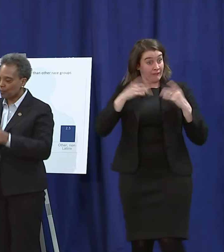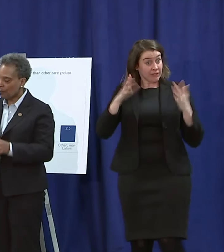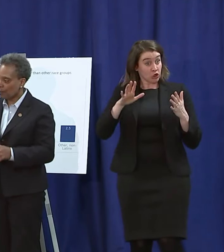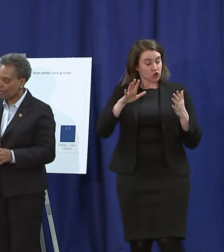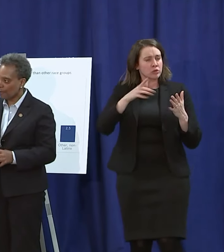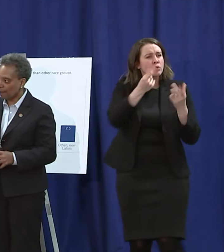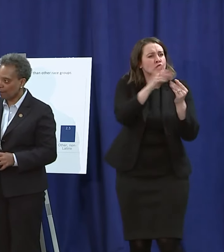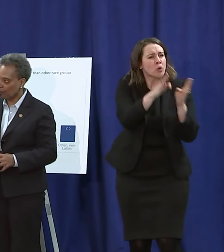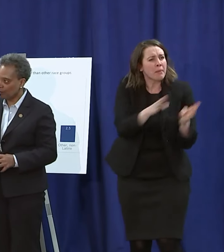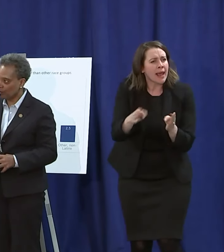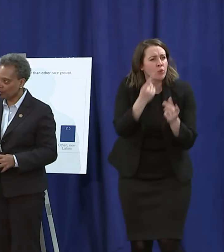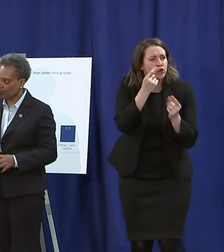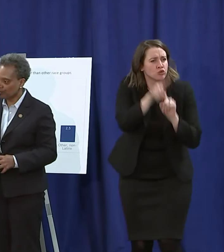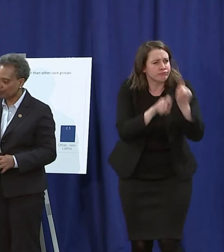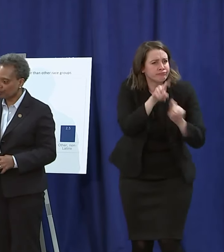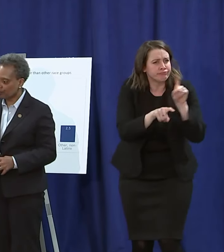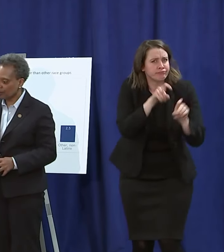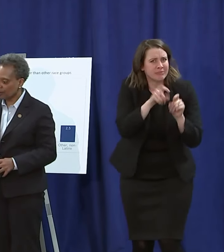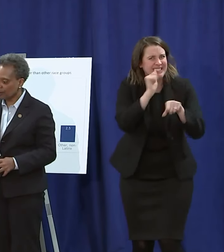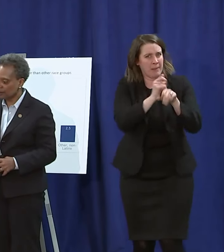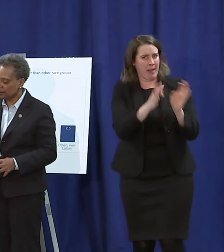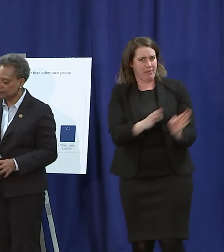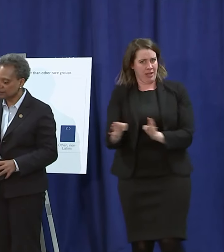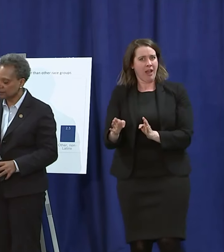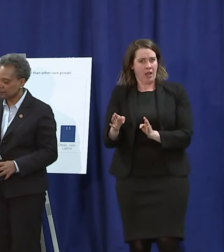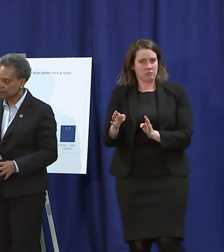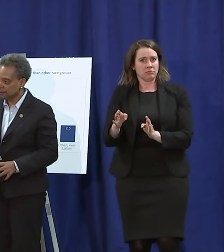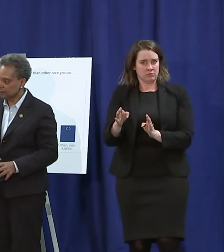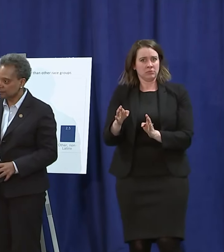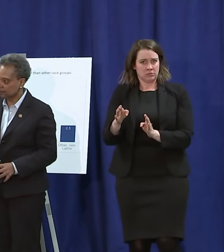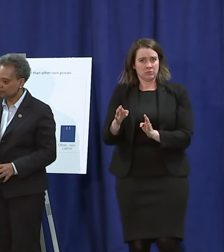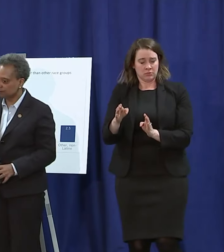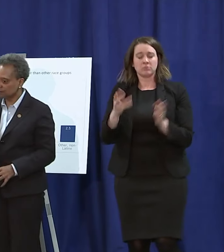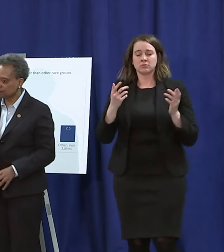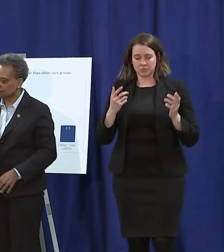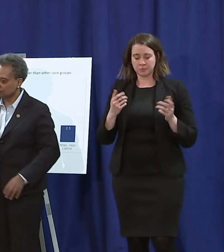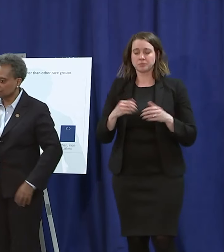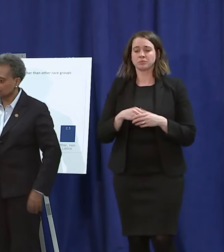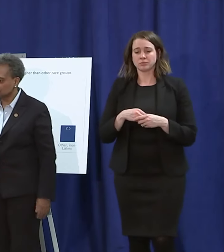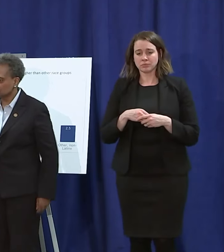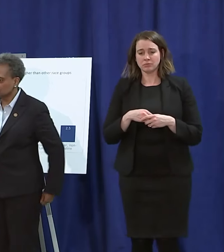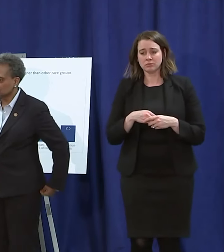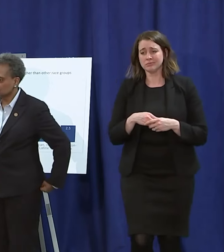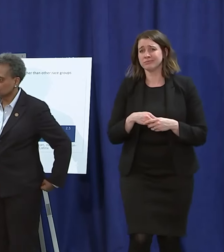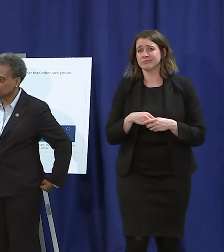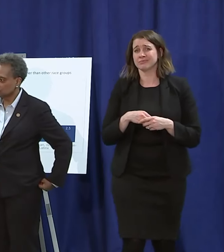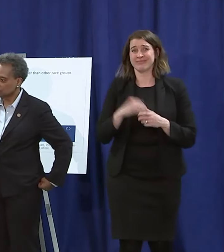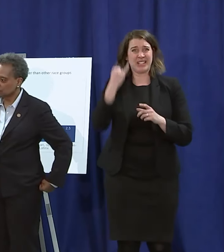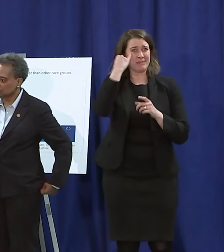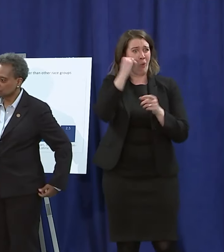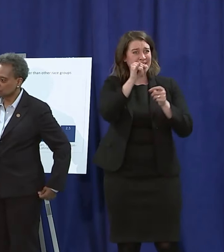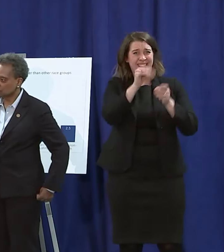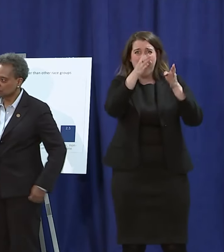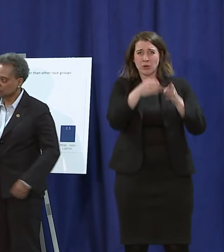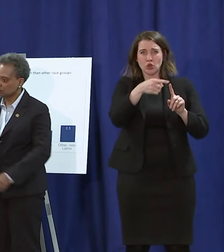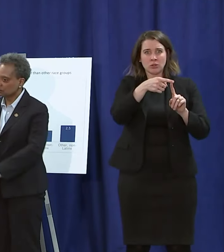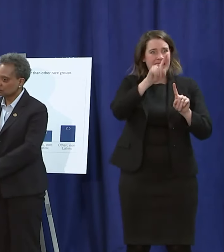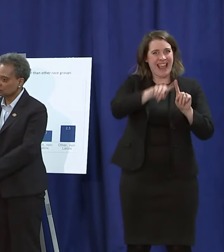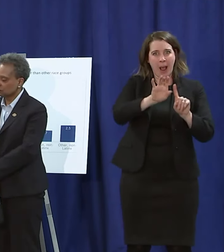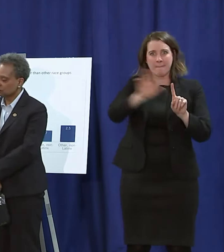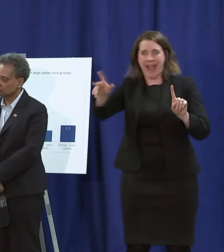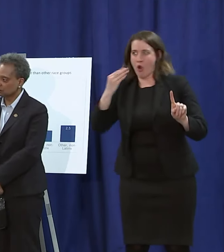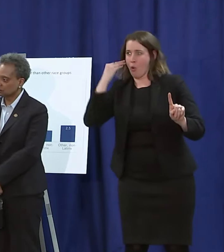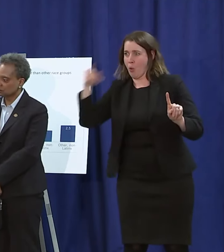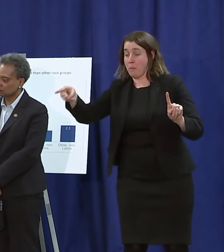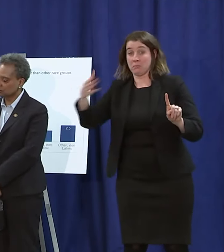in the hospital, and for whatever, who's having symptoms, and for whatever reason, they're not able to return home. Maybe they don't have